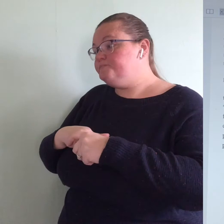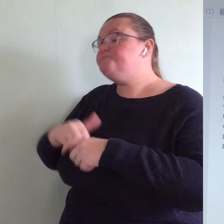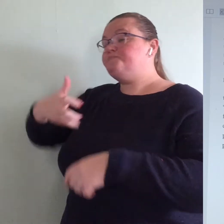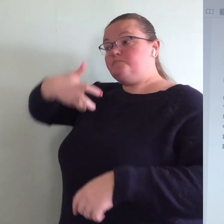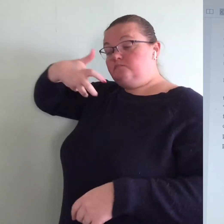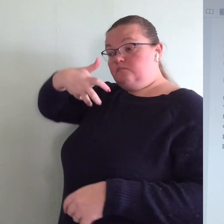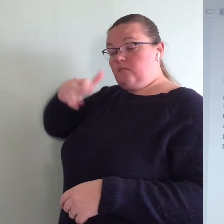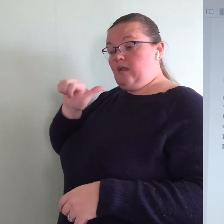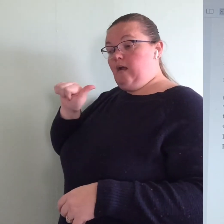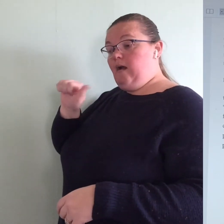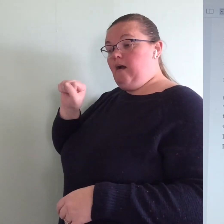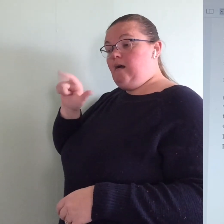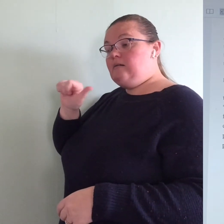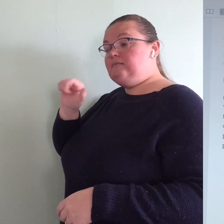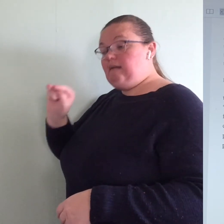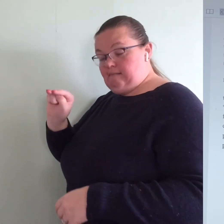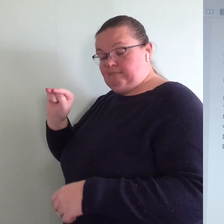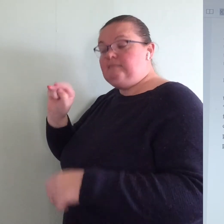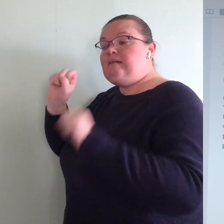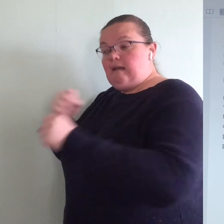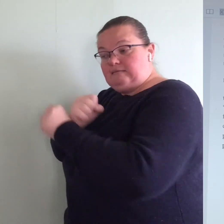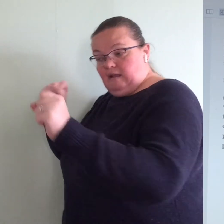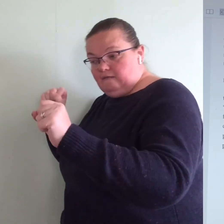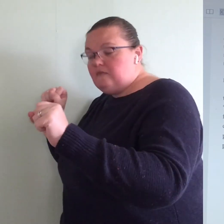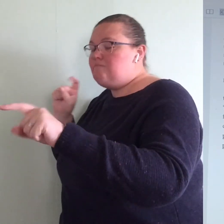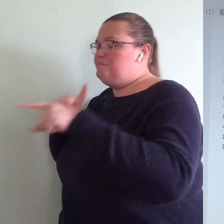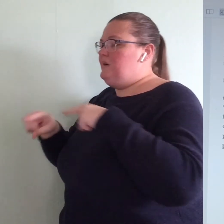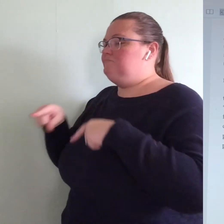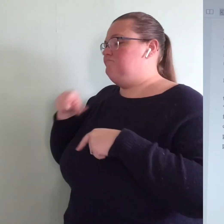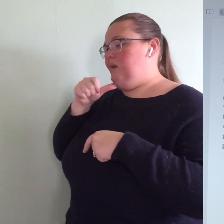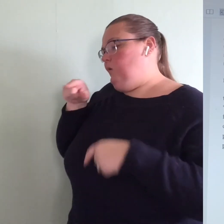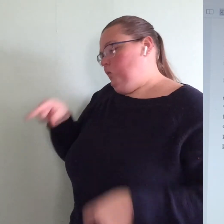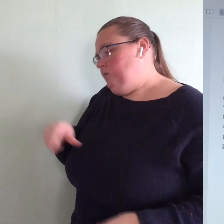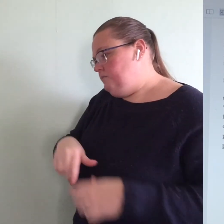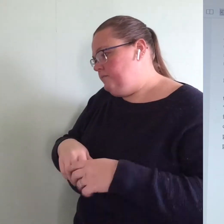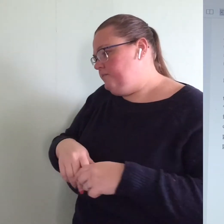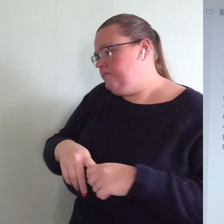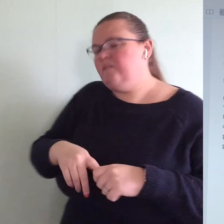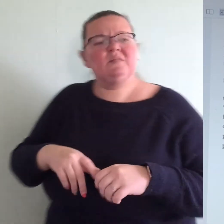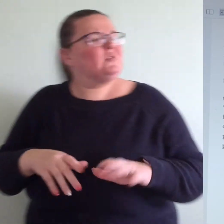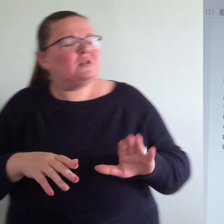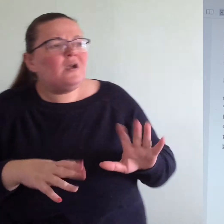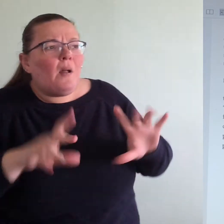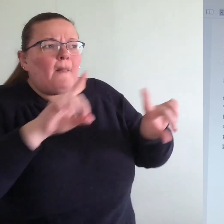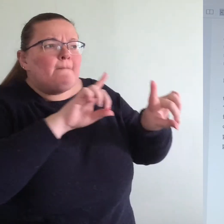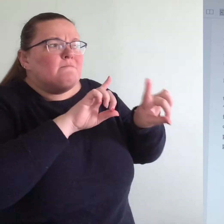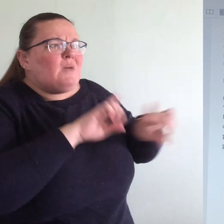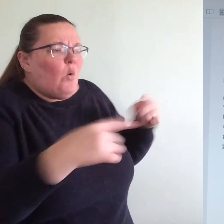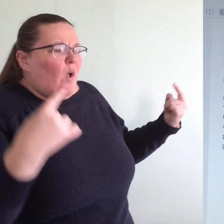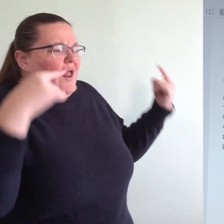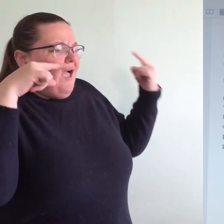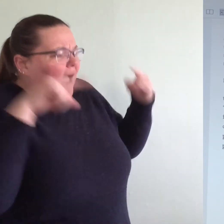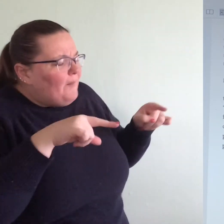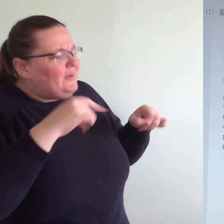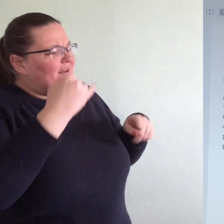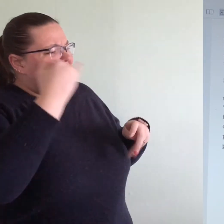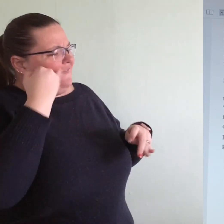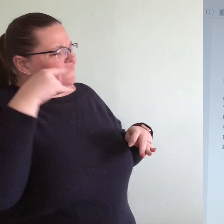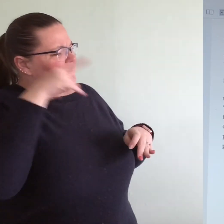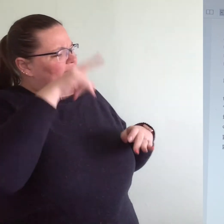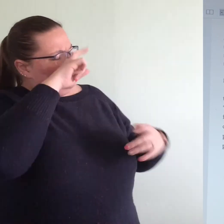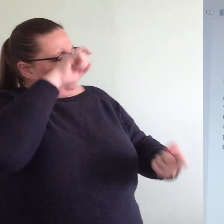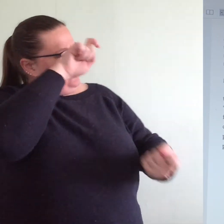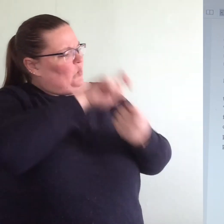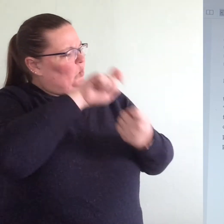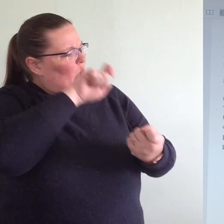Tumnus. She won't turn him into stone, too, said Edmund. Lord love you, son of Adam, what a simple thing